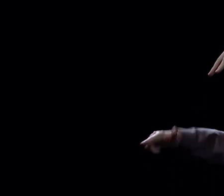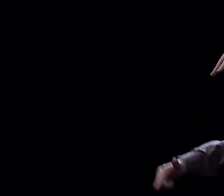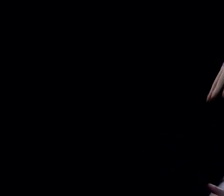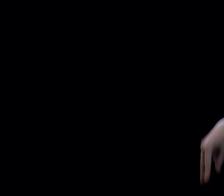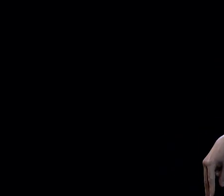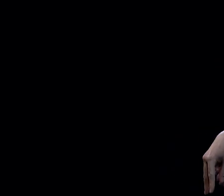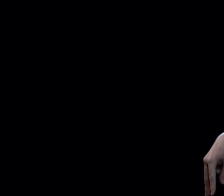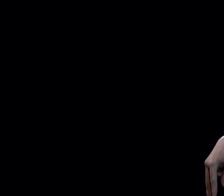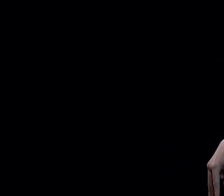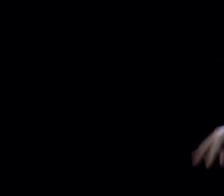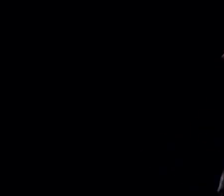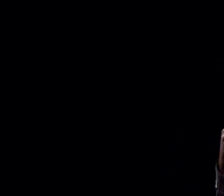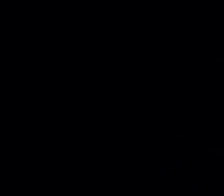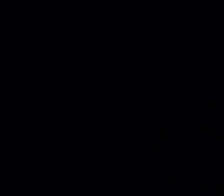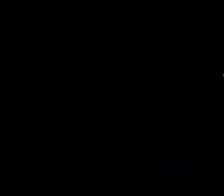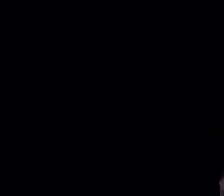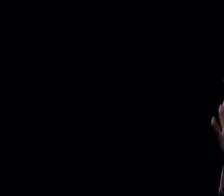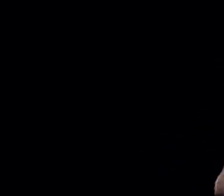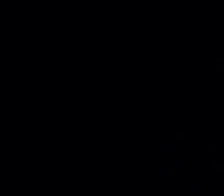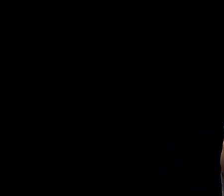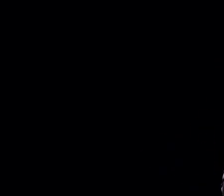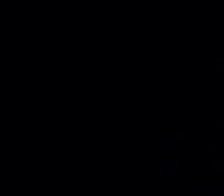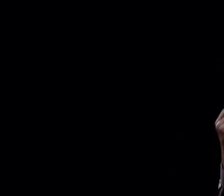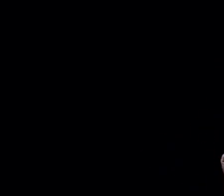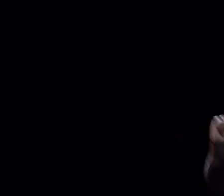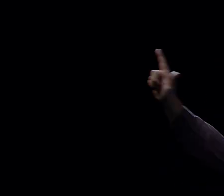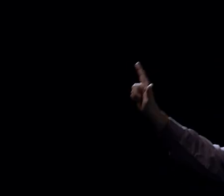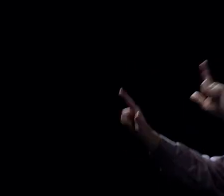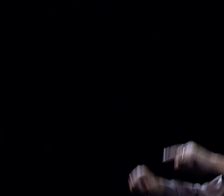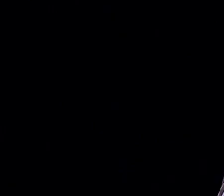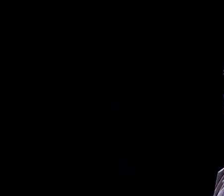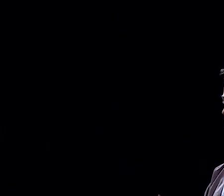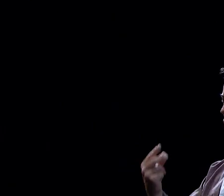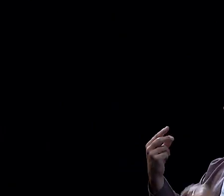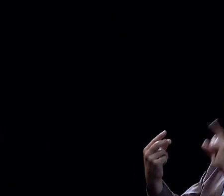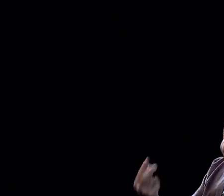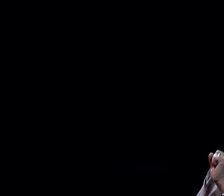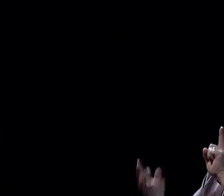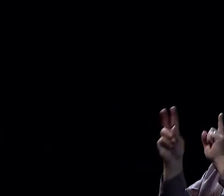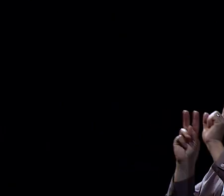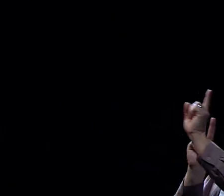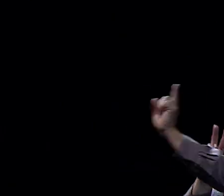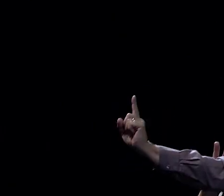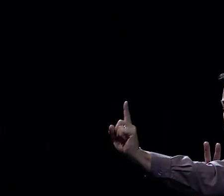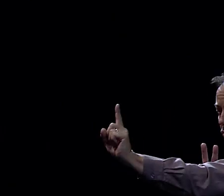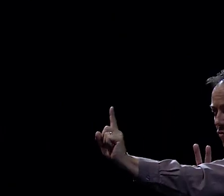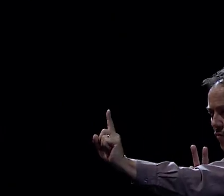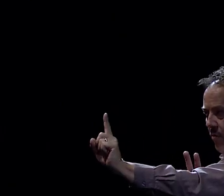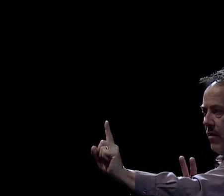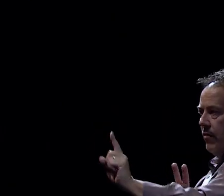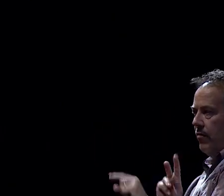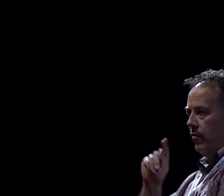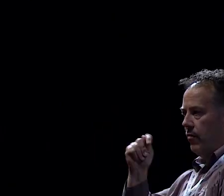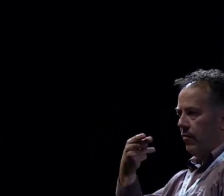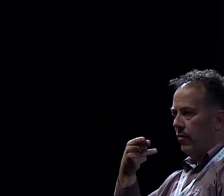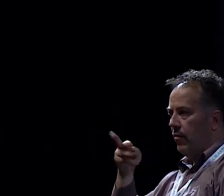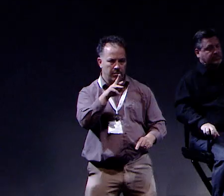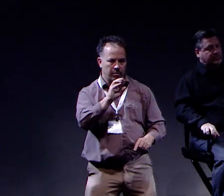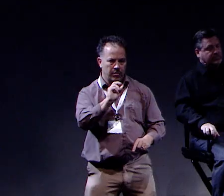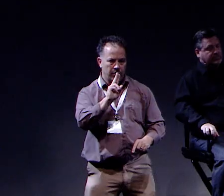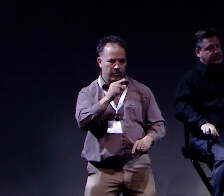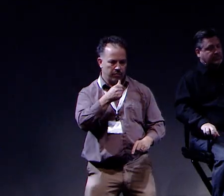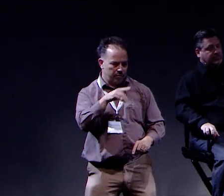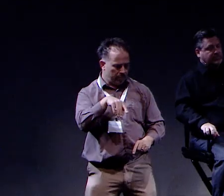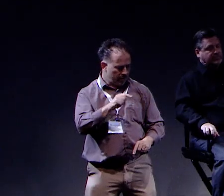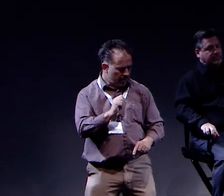a sudden it's just 2 guests facing 1 screen. So it's a 2-to-1 ratio, throughput versus agency. A game